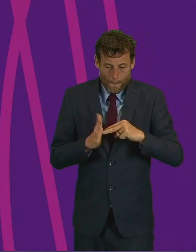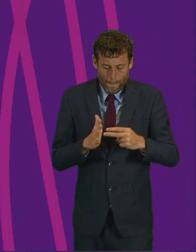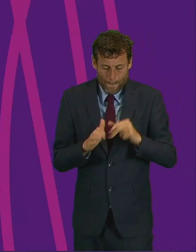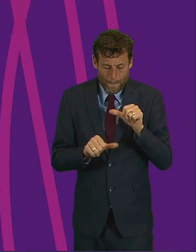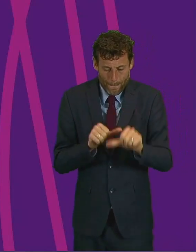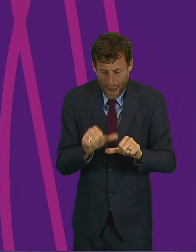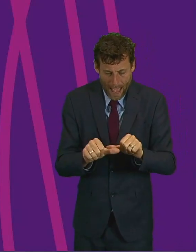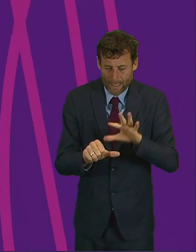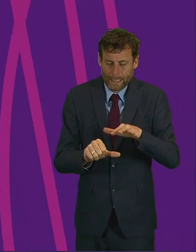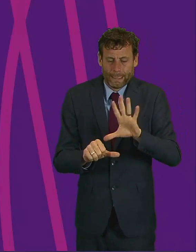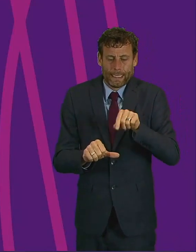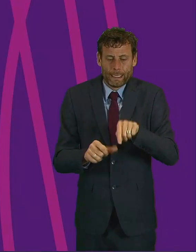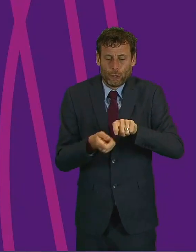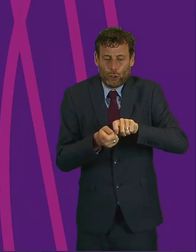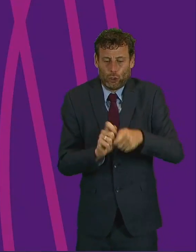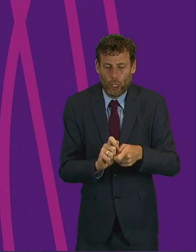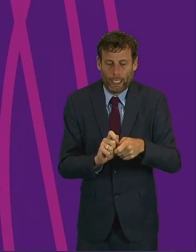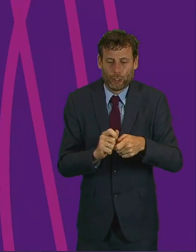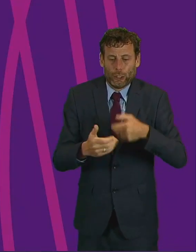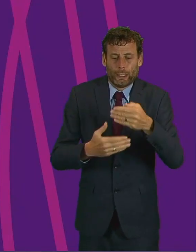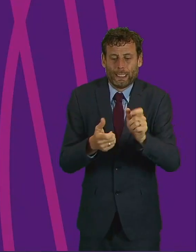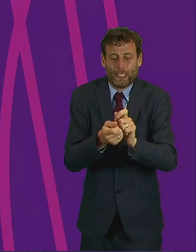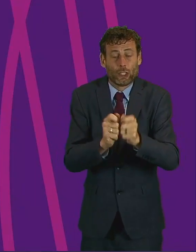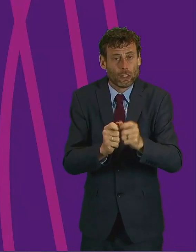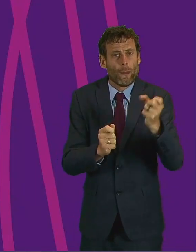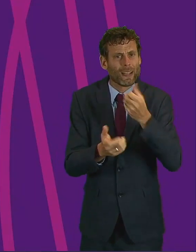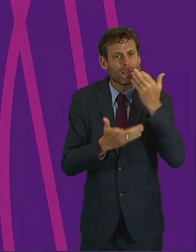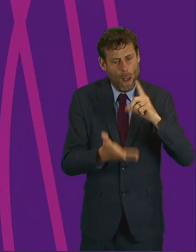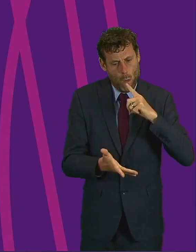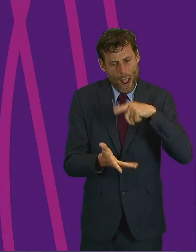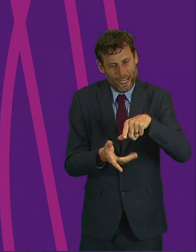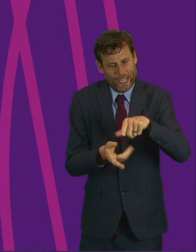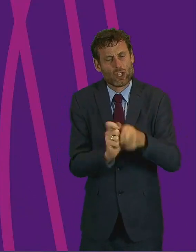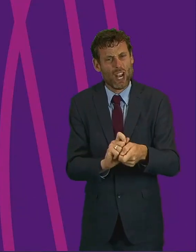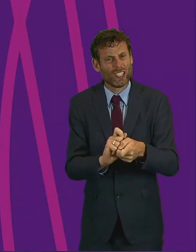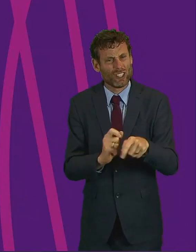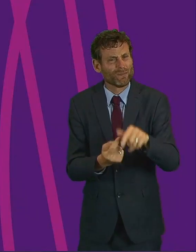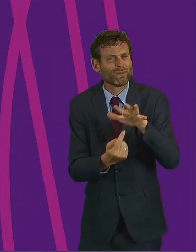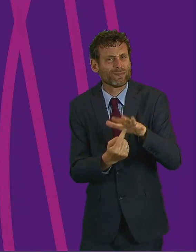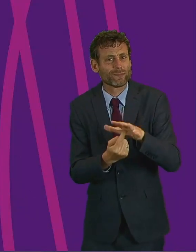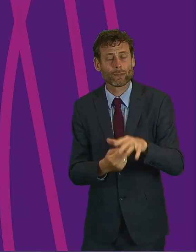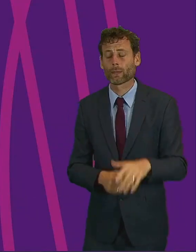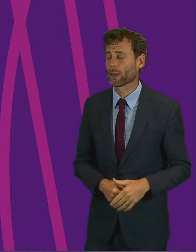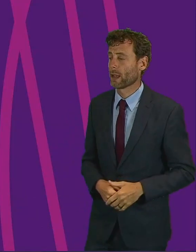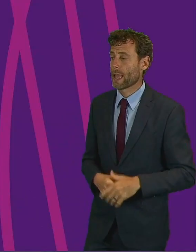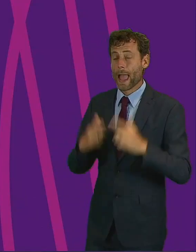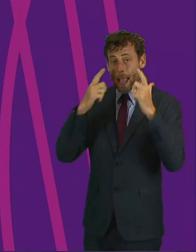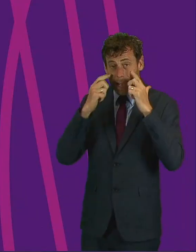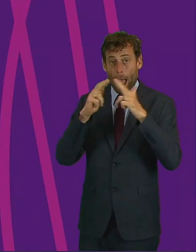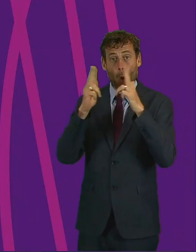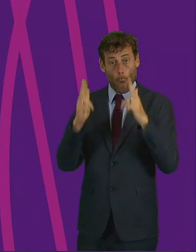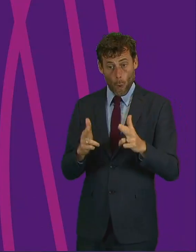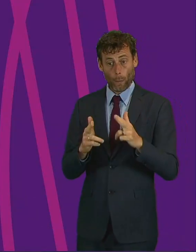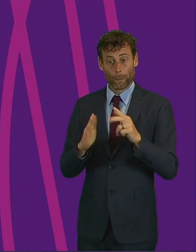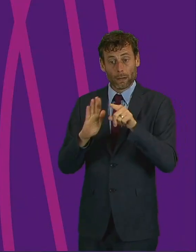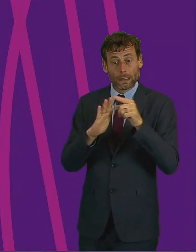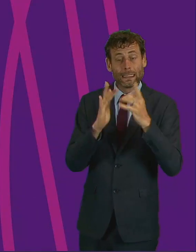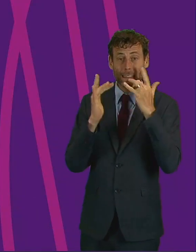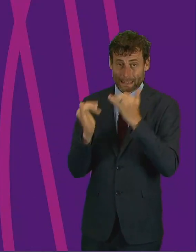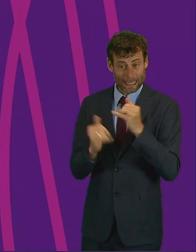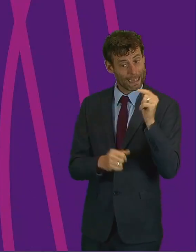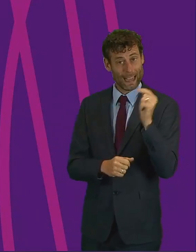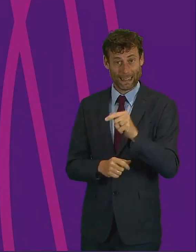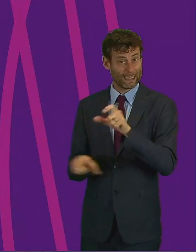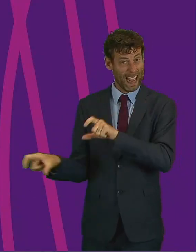knowledge develops and adapts. The programme of care home worker testing is ongoing, and those figures, as I say, we will publish, and then people